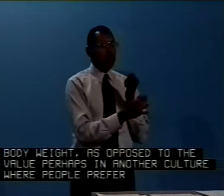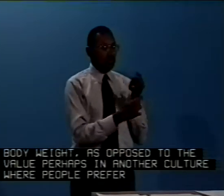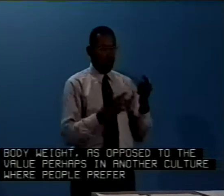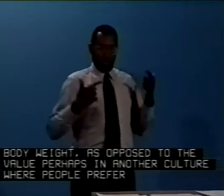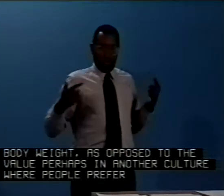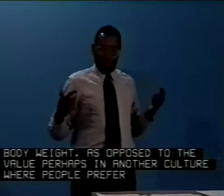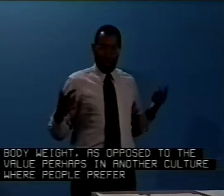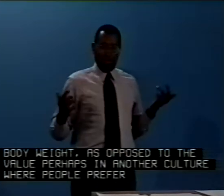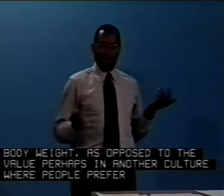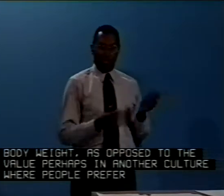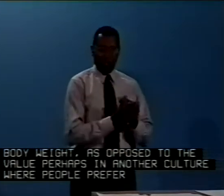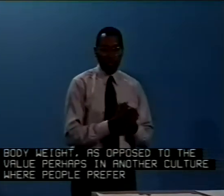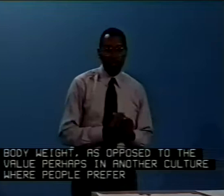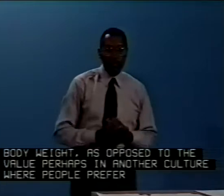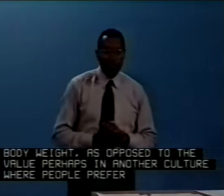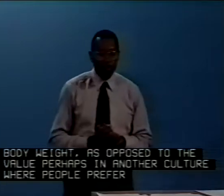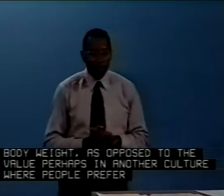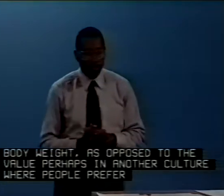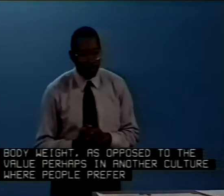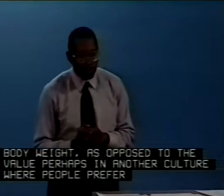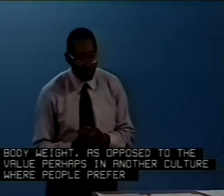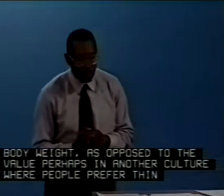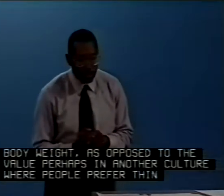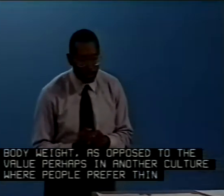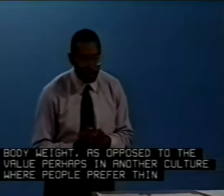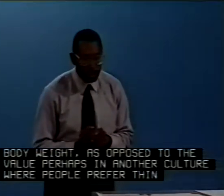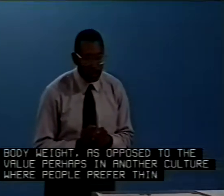diet lot, and so forth, as opposed to being